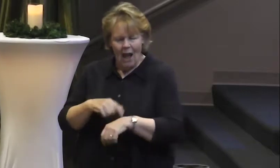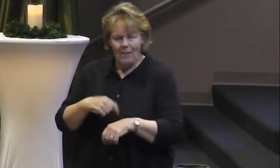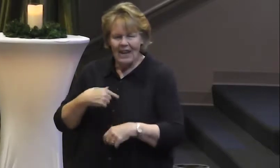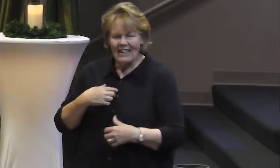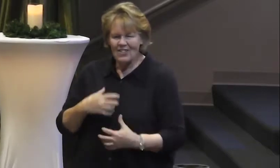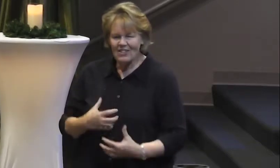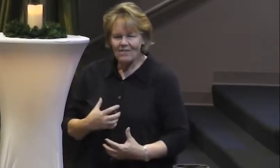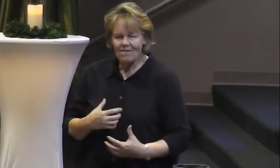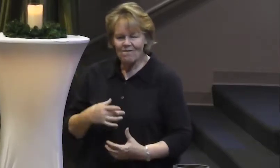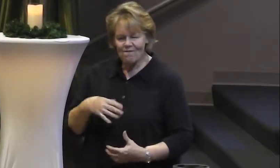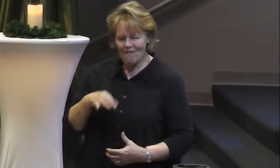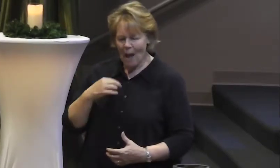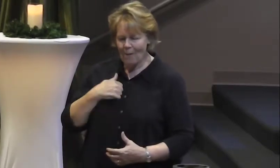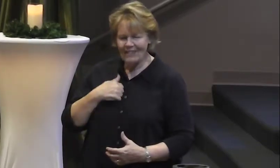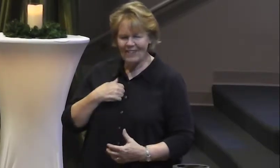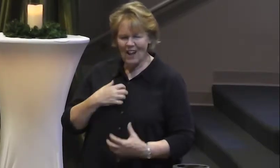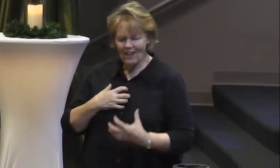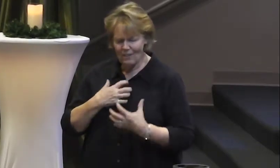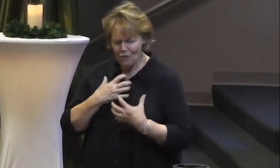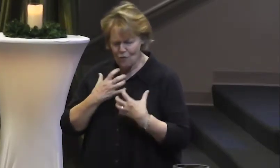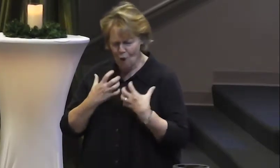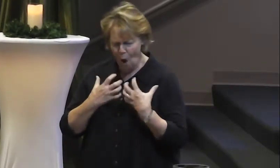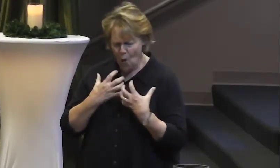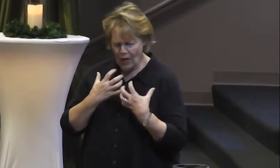And I got a reminder that these are my groans.